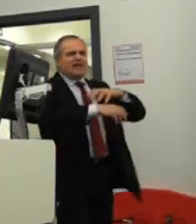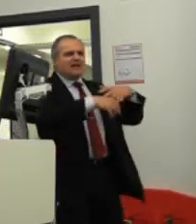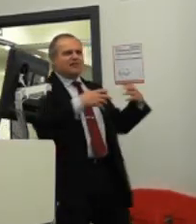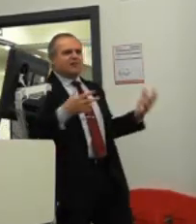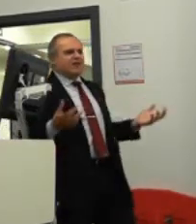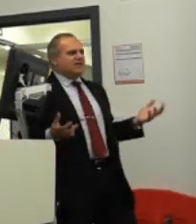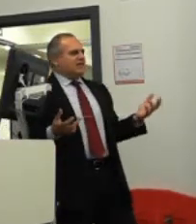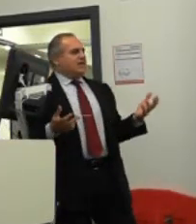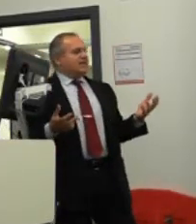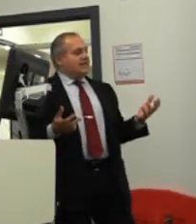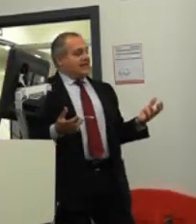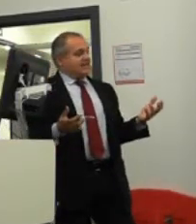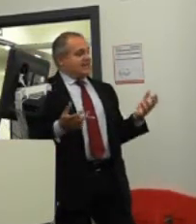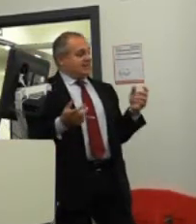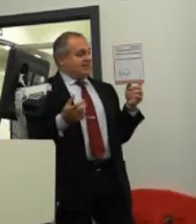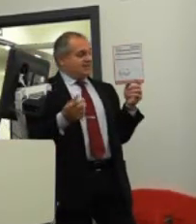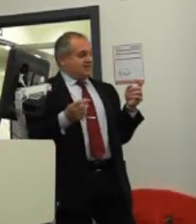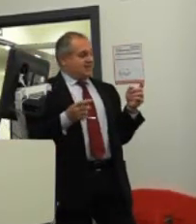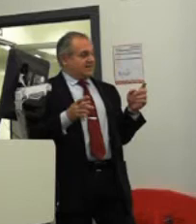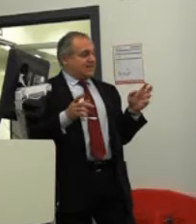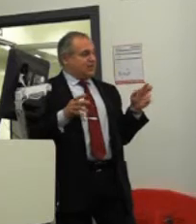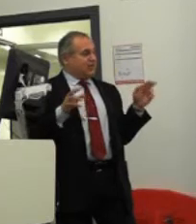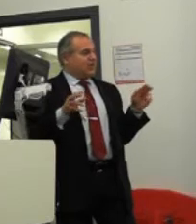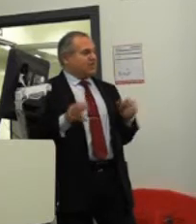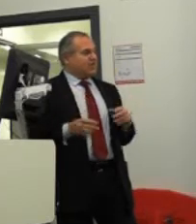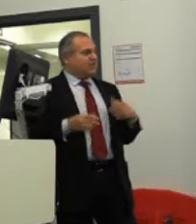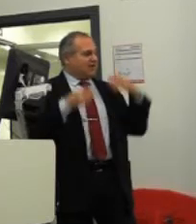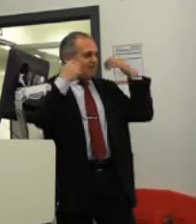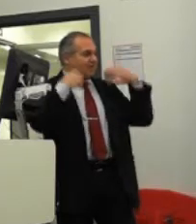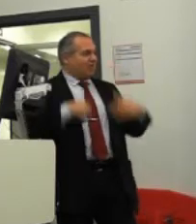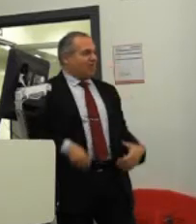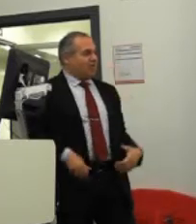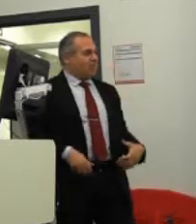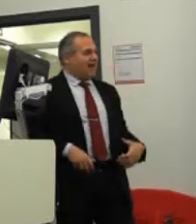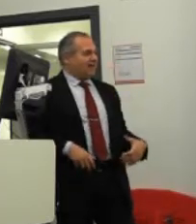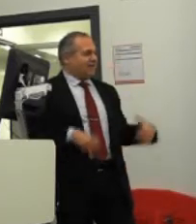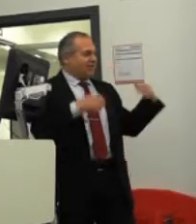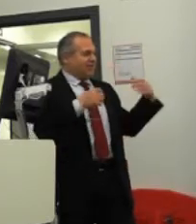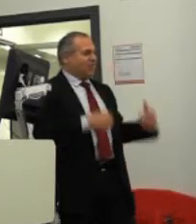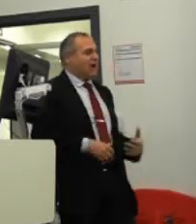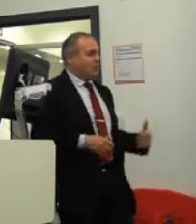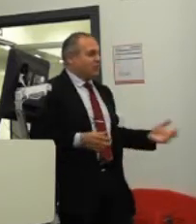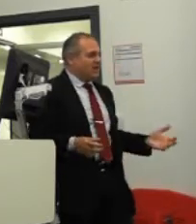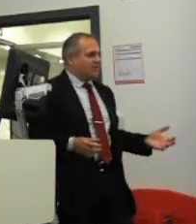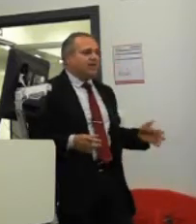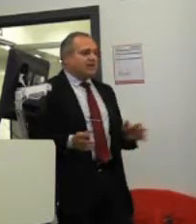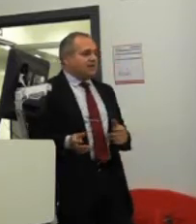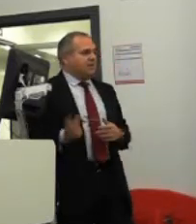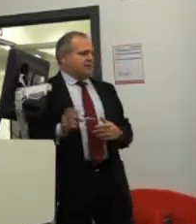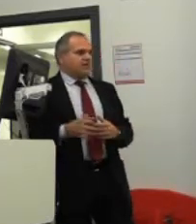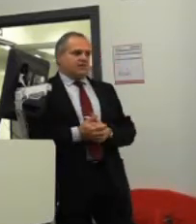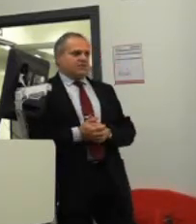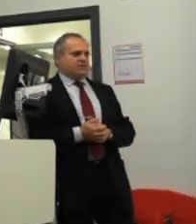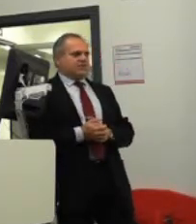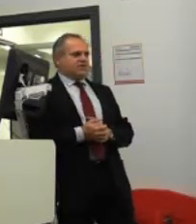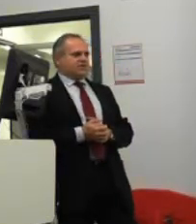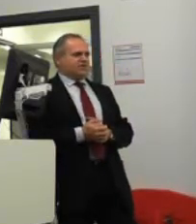colorful and the less uh sounding of stigma or in black or only white whatever the better it is for the system